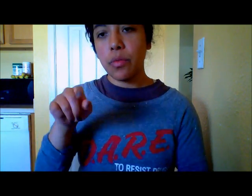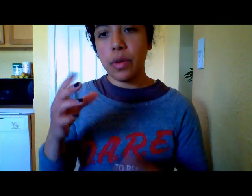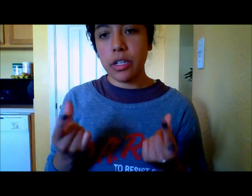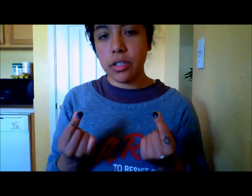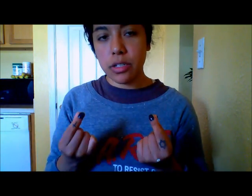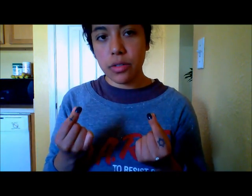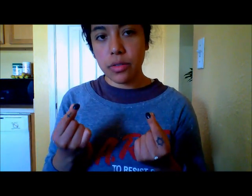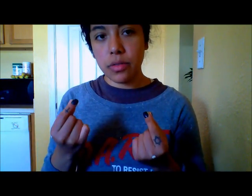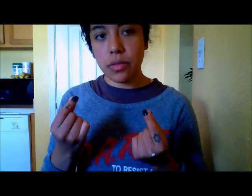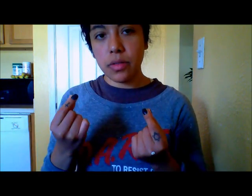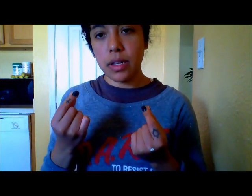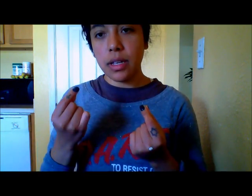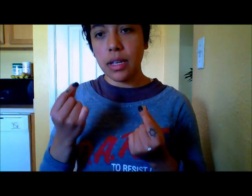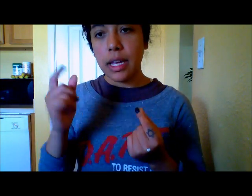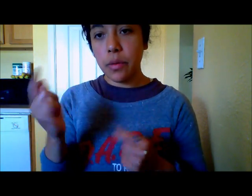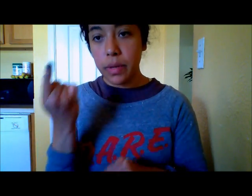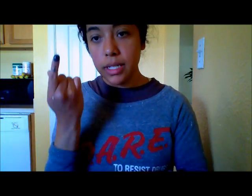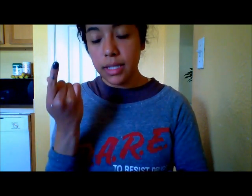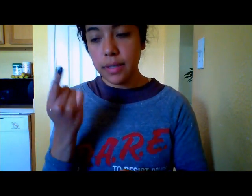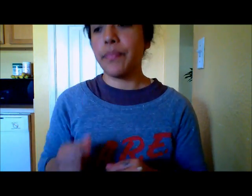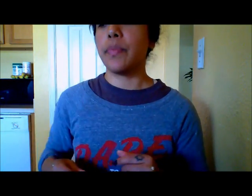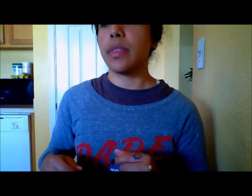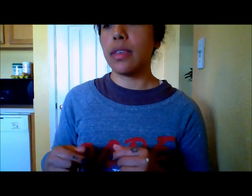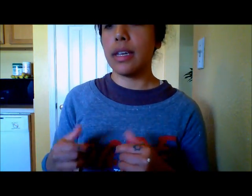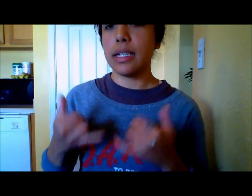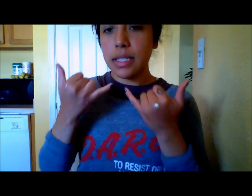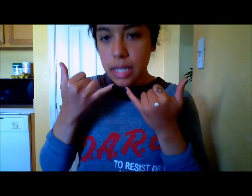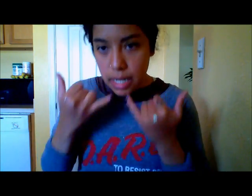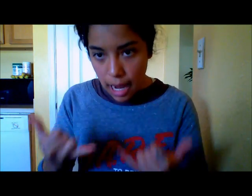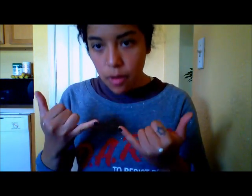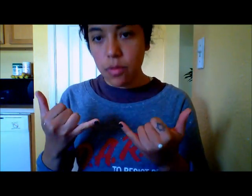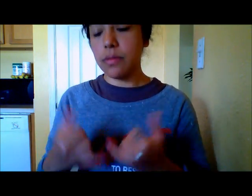When you do it once, it's now.